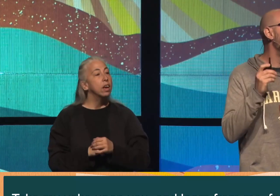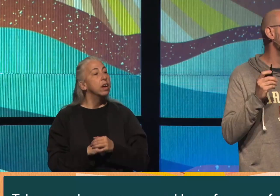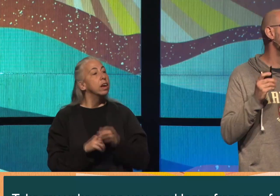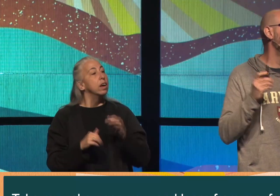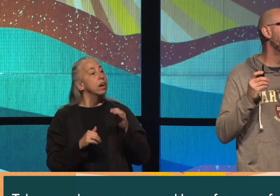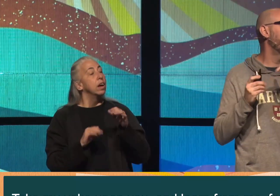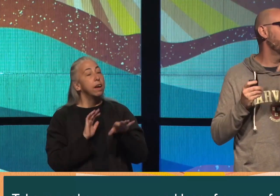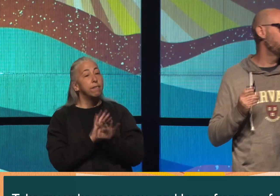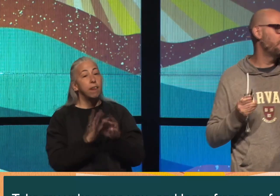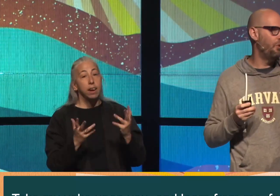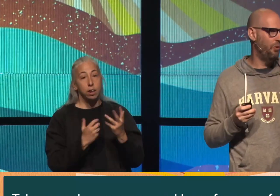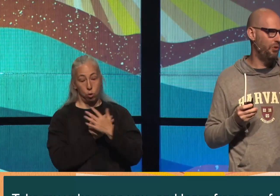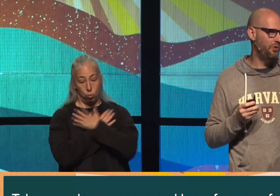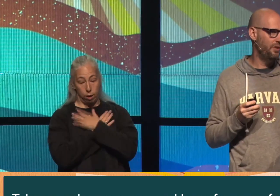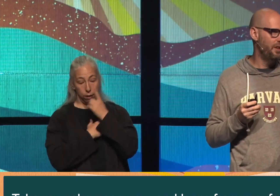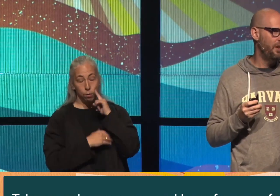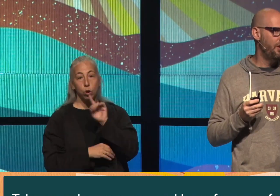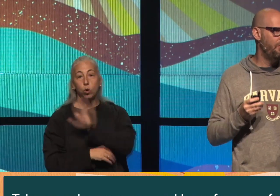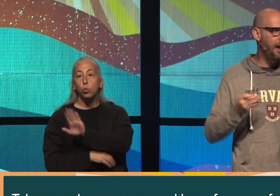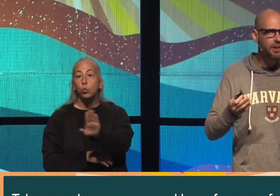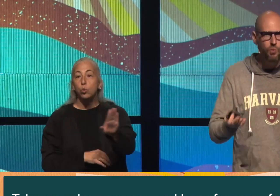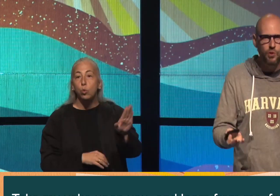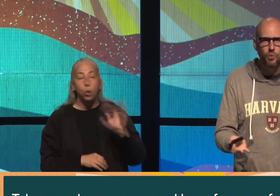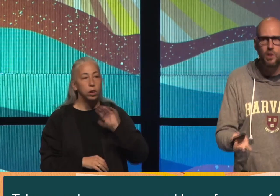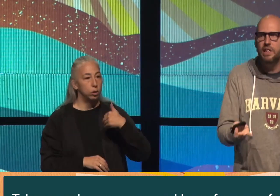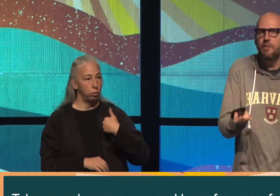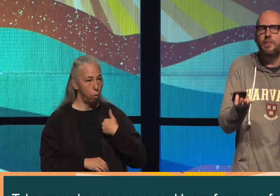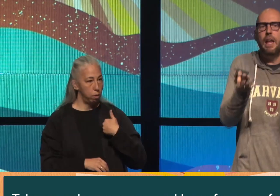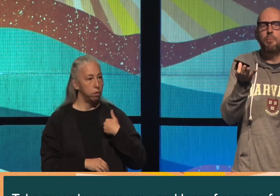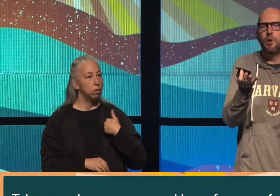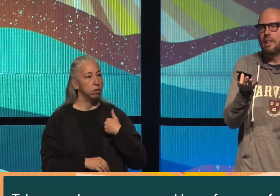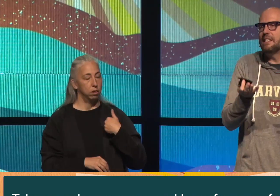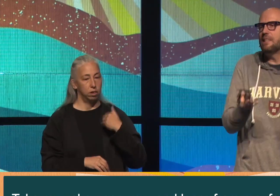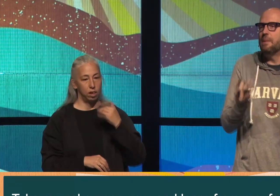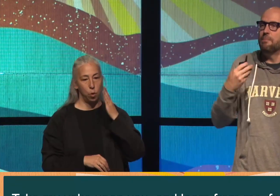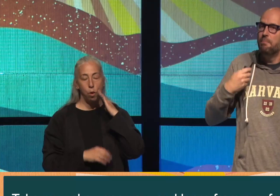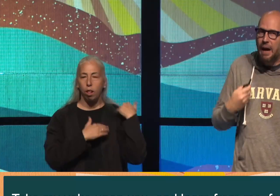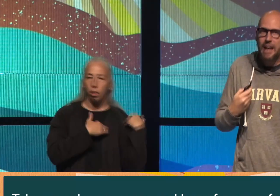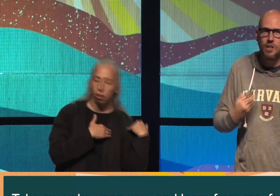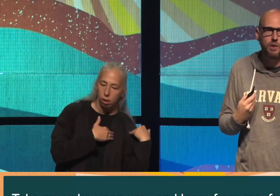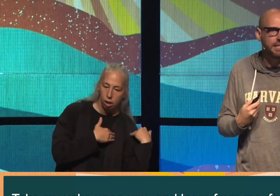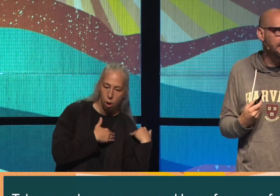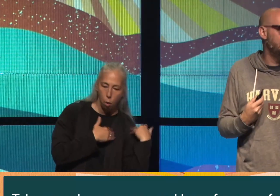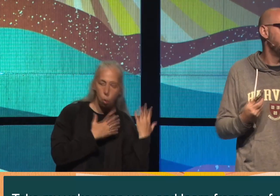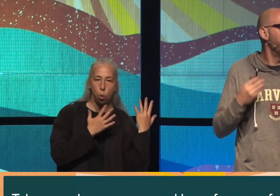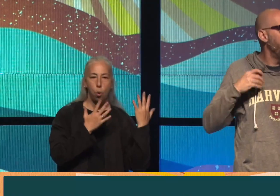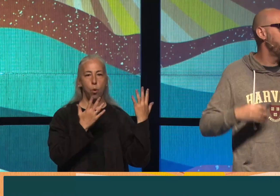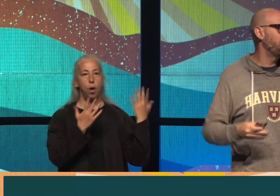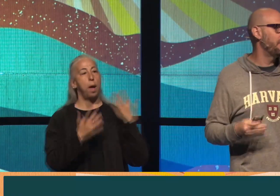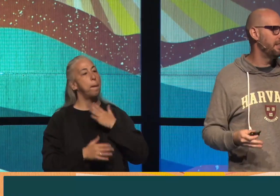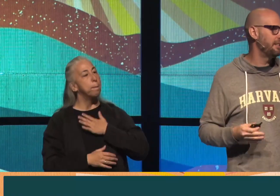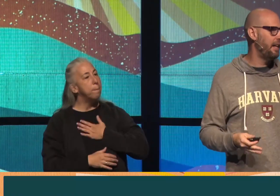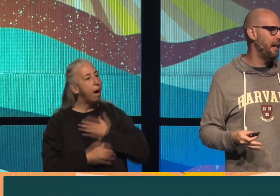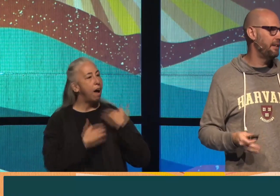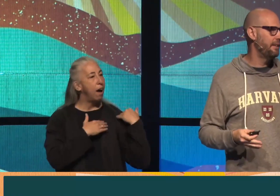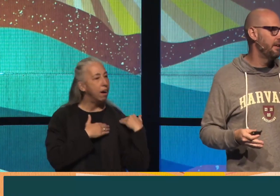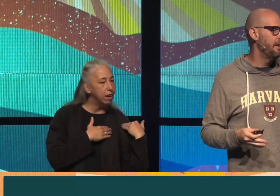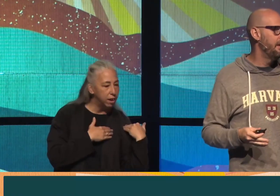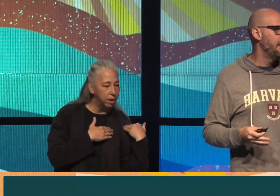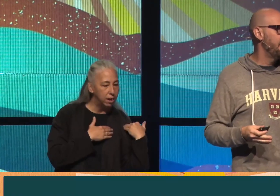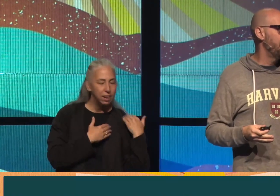what? Rest for your souls. Right? We'll lift that burden. He says, because my yoke is easy and my burden is